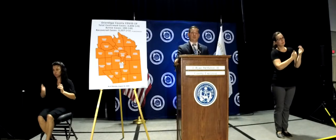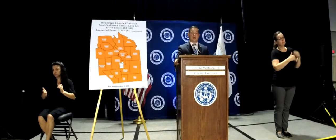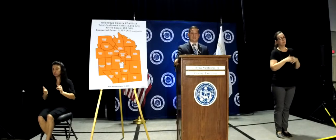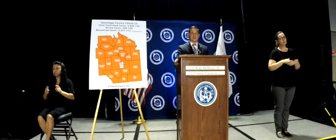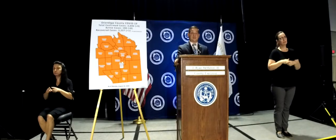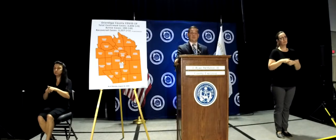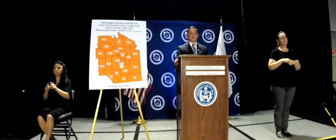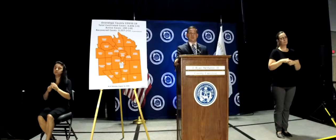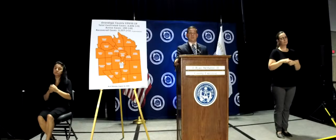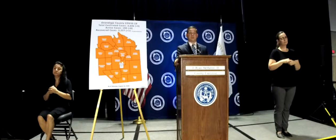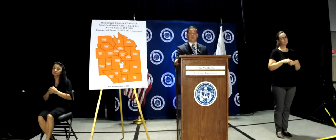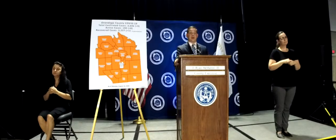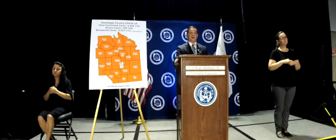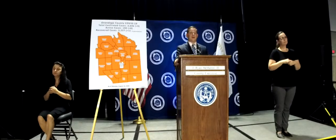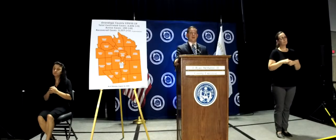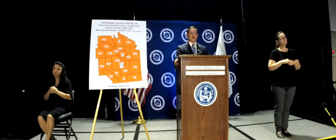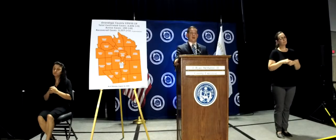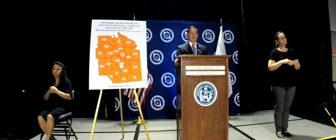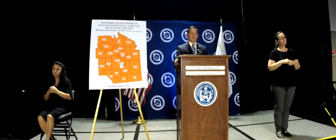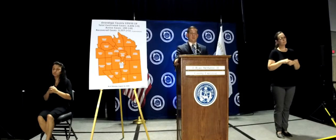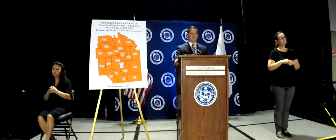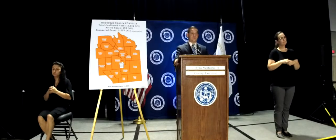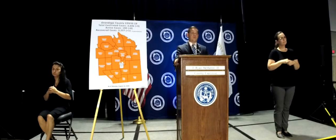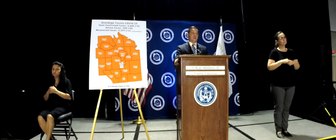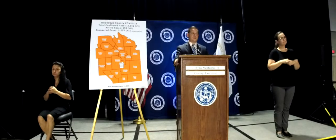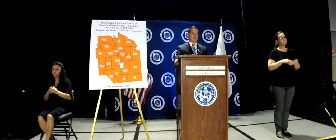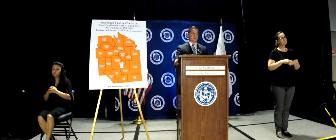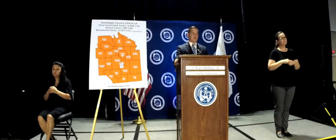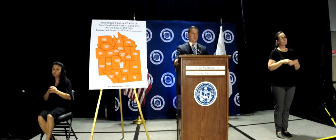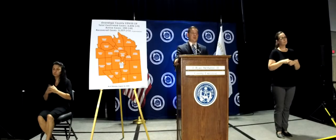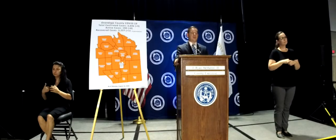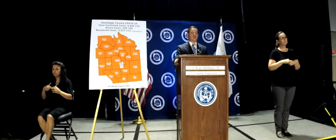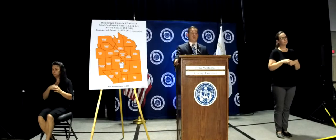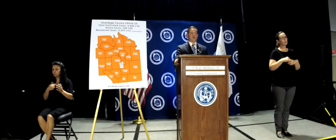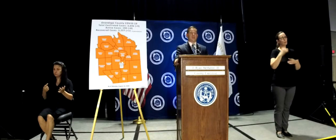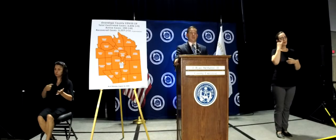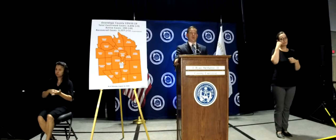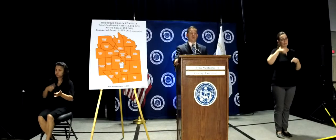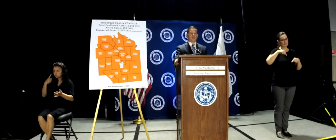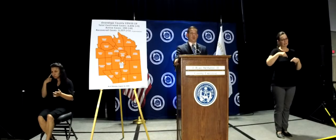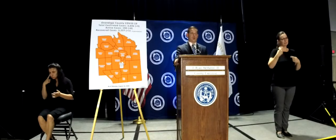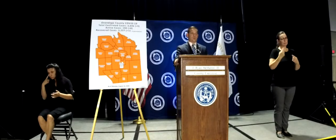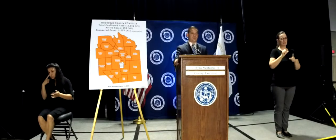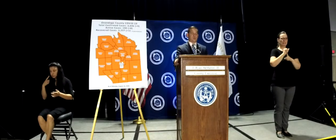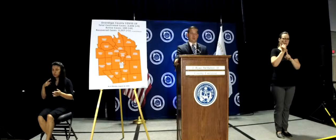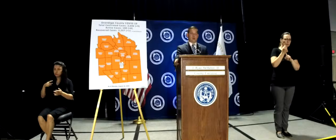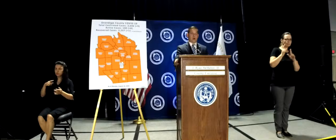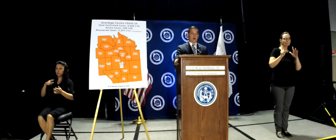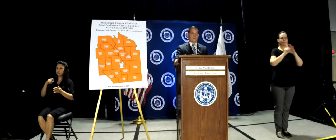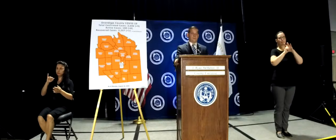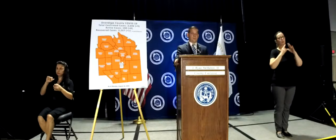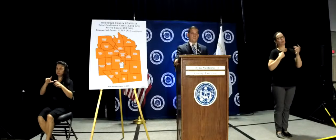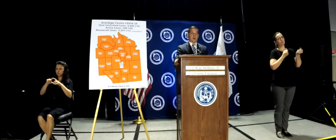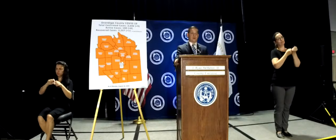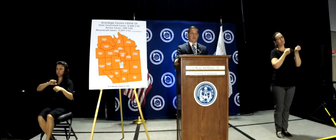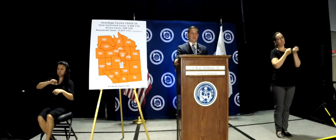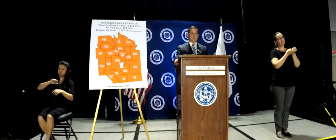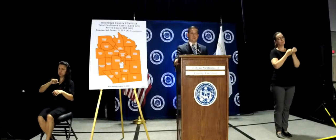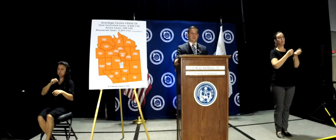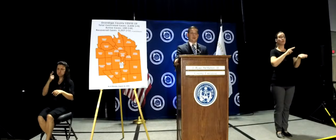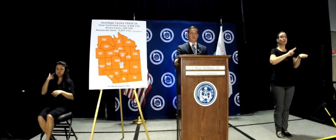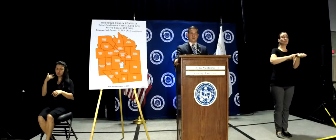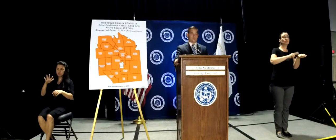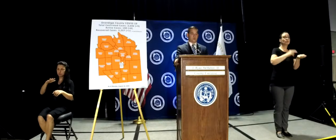to address this if this is something that we feel is necessary. Certainly nursing homes, I don't